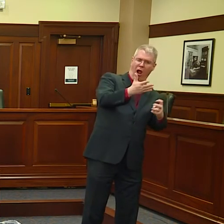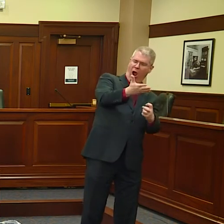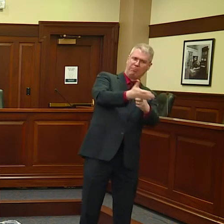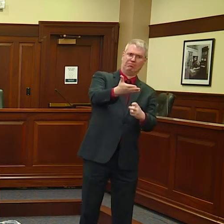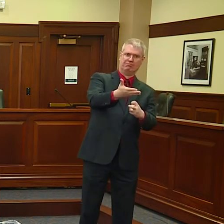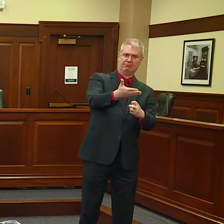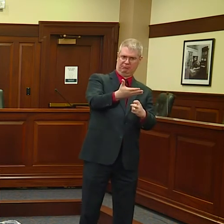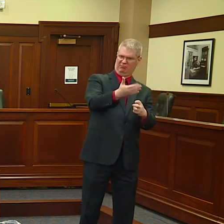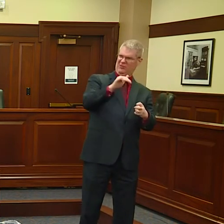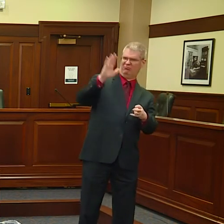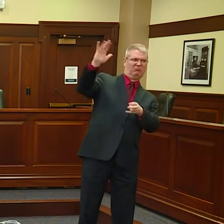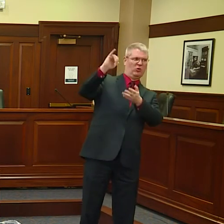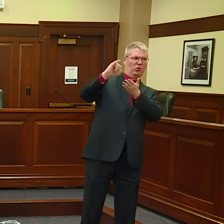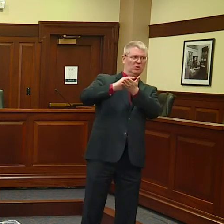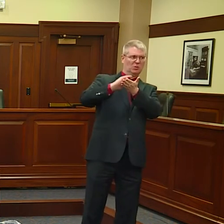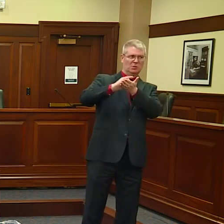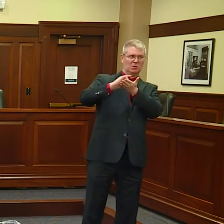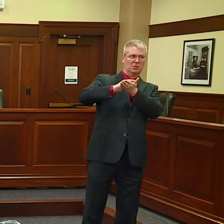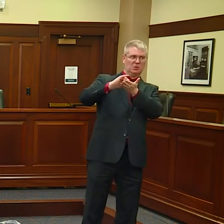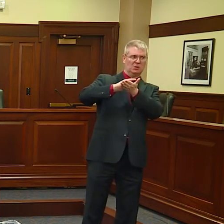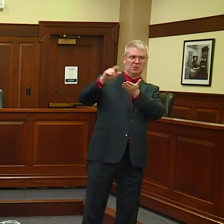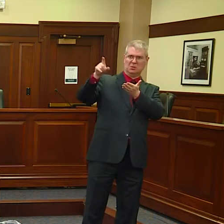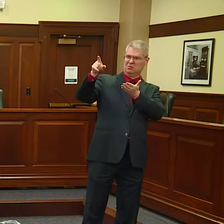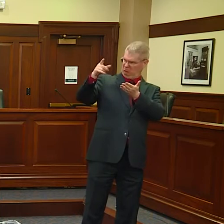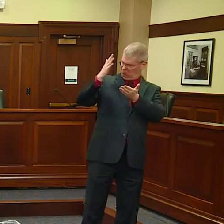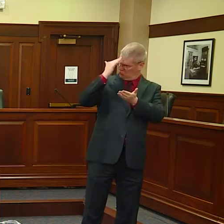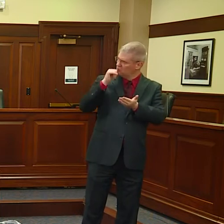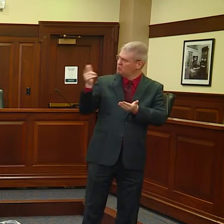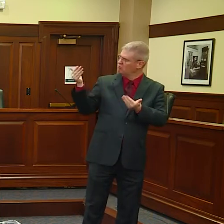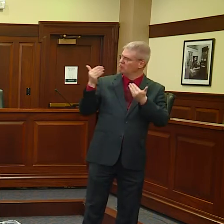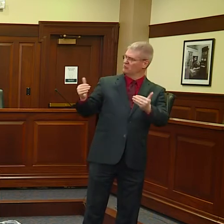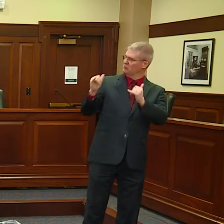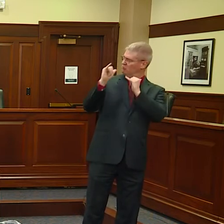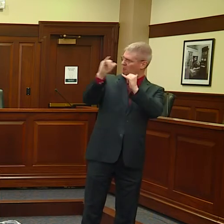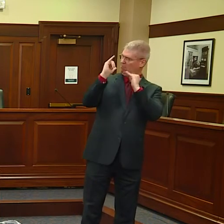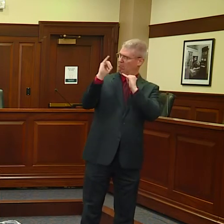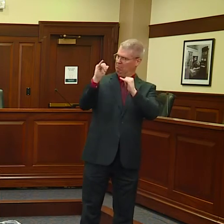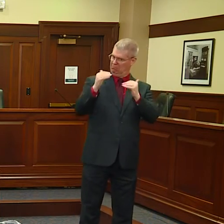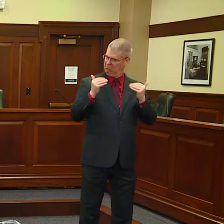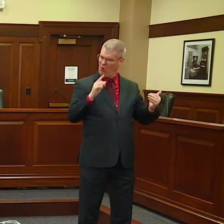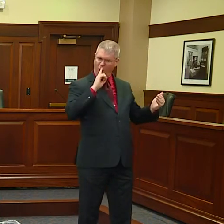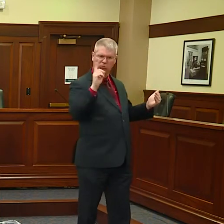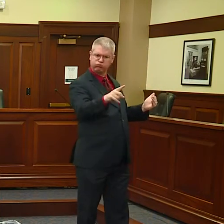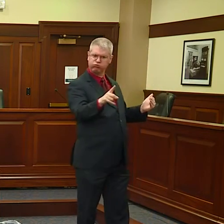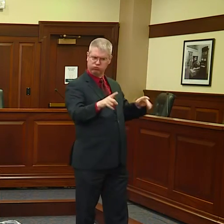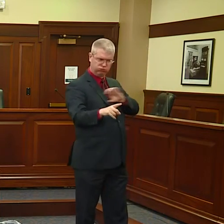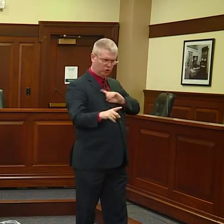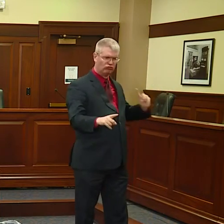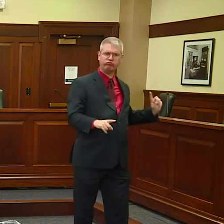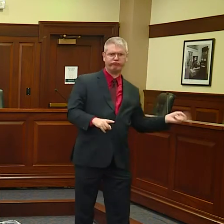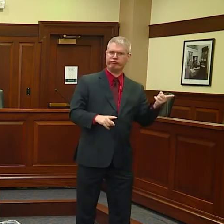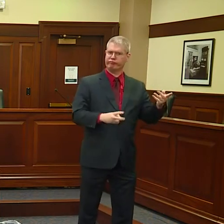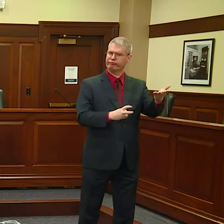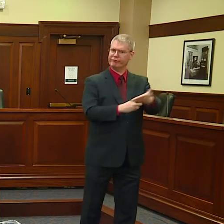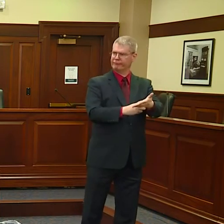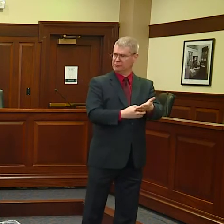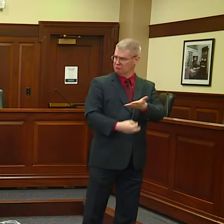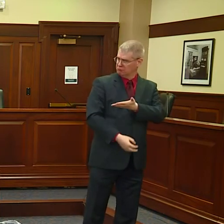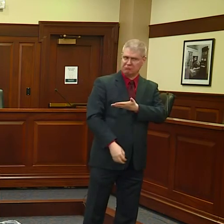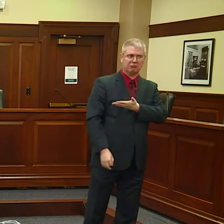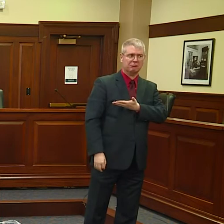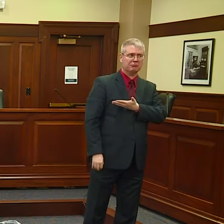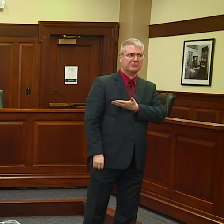that have actually had these legal measures but have been lax in their enforcement, their cases creep up or their cases stay high and they're never found in the